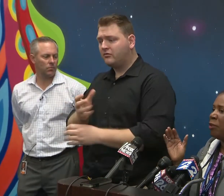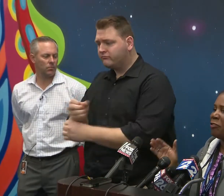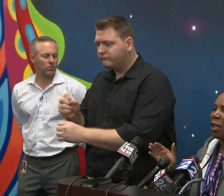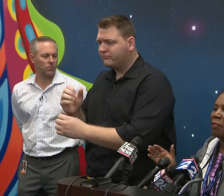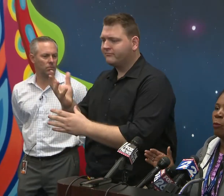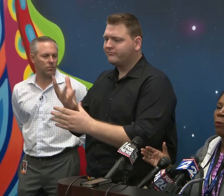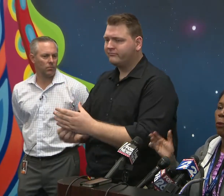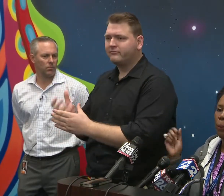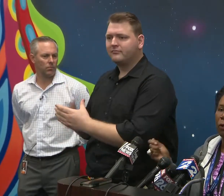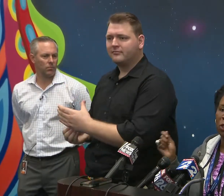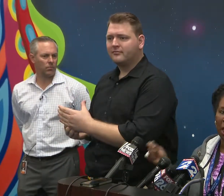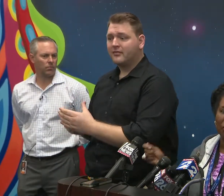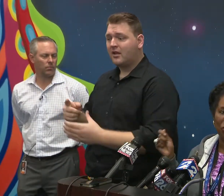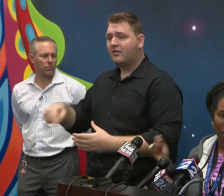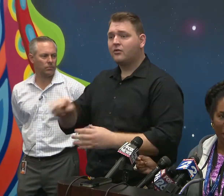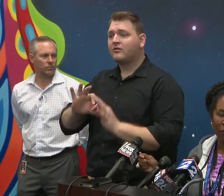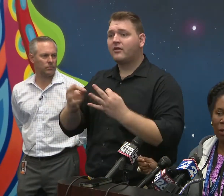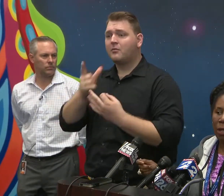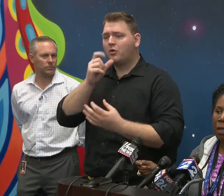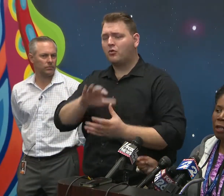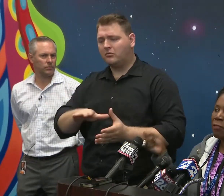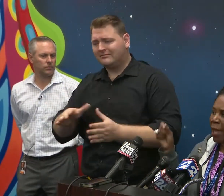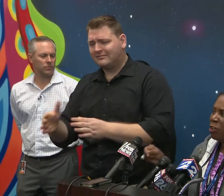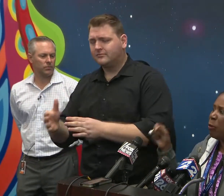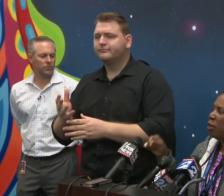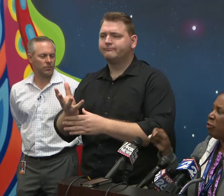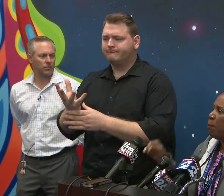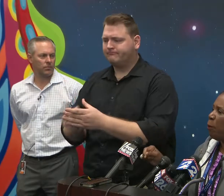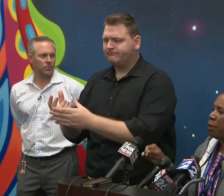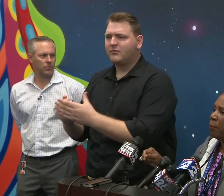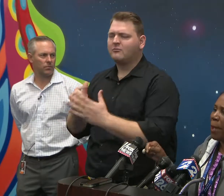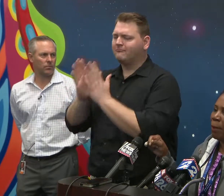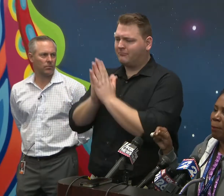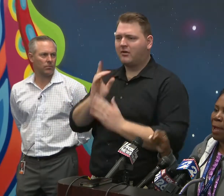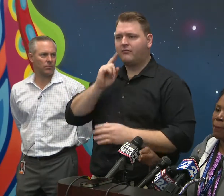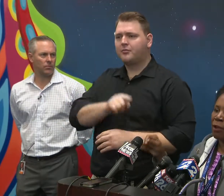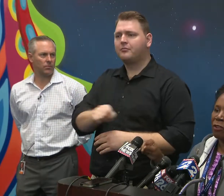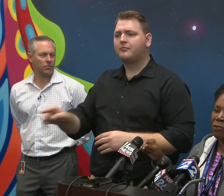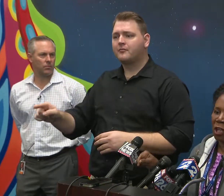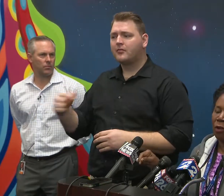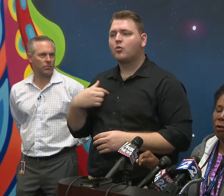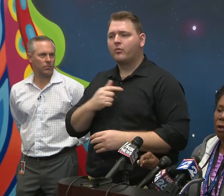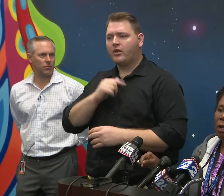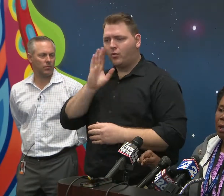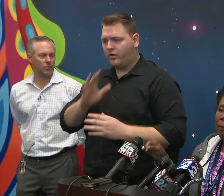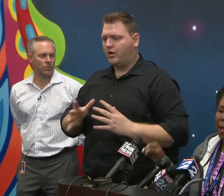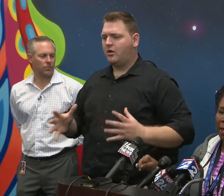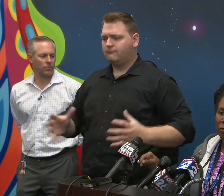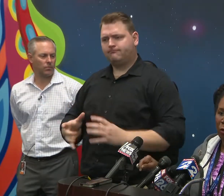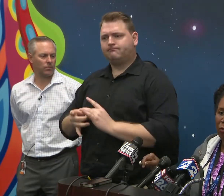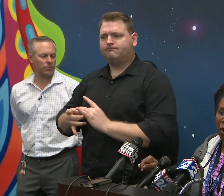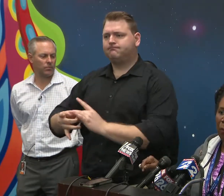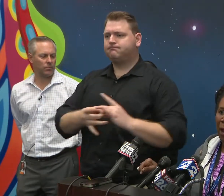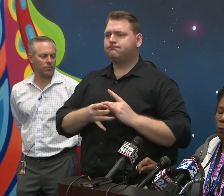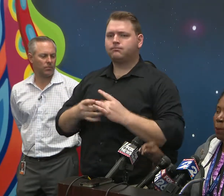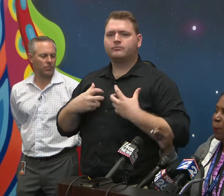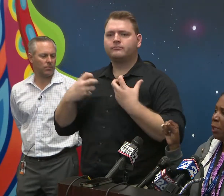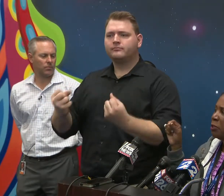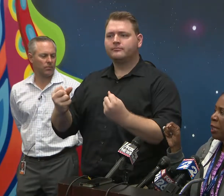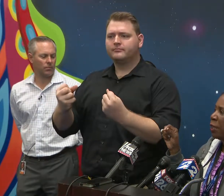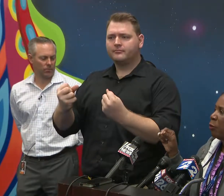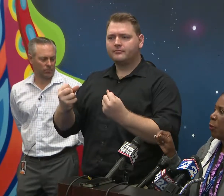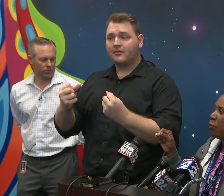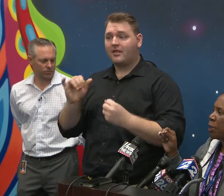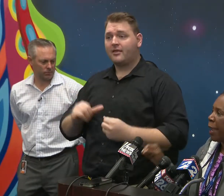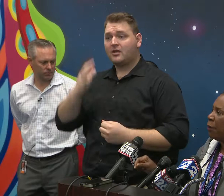And let me say that we will pull together. That is what is important about my presence here, being at the George R. Brown. We're